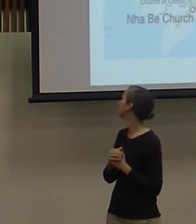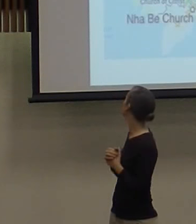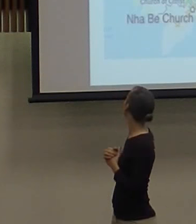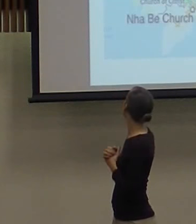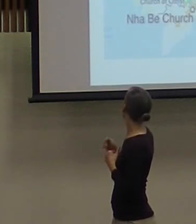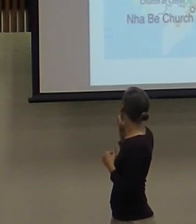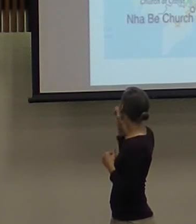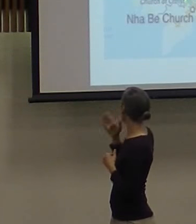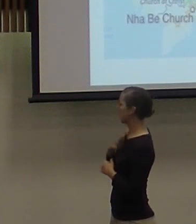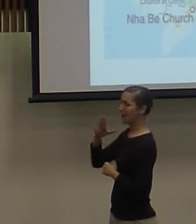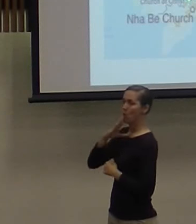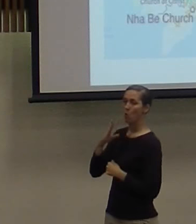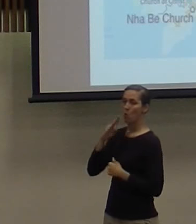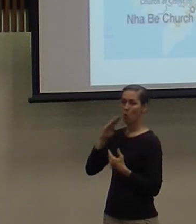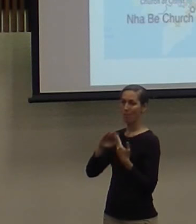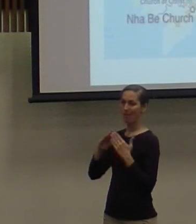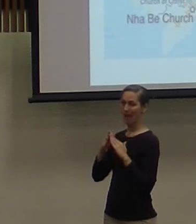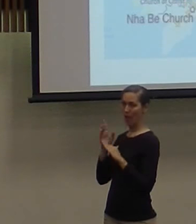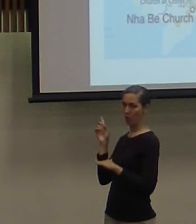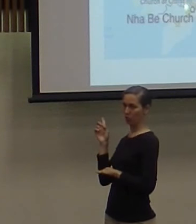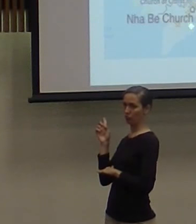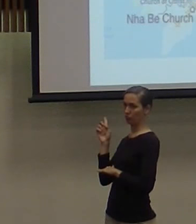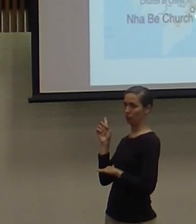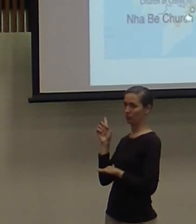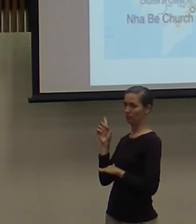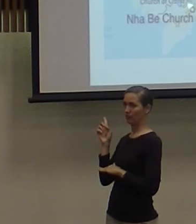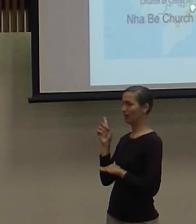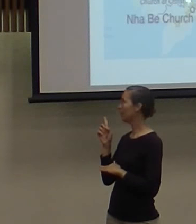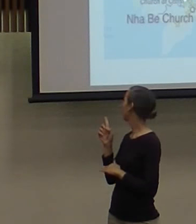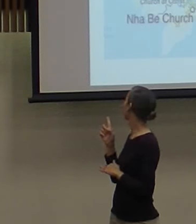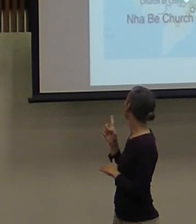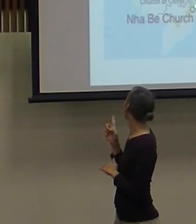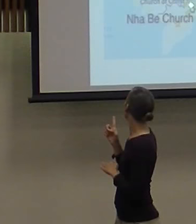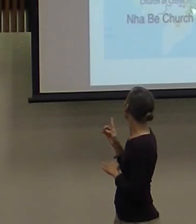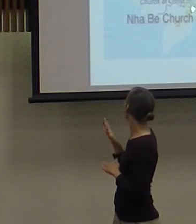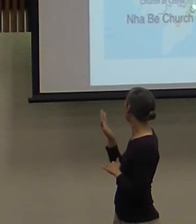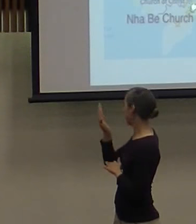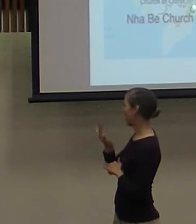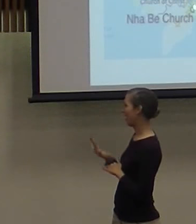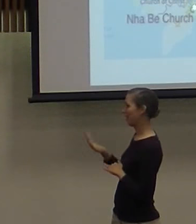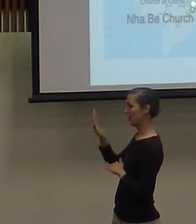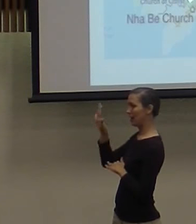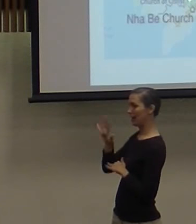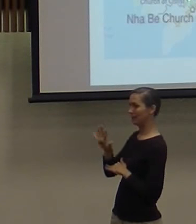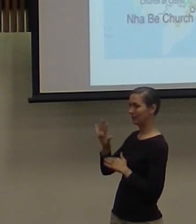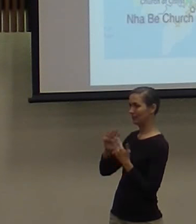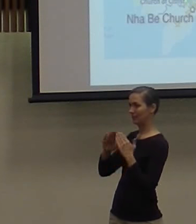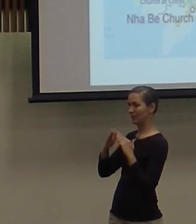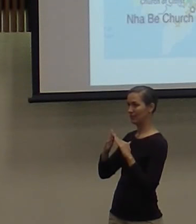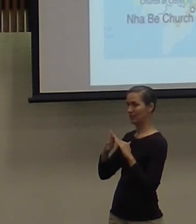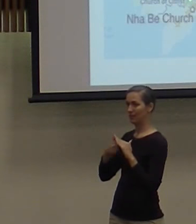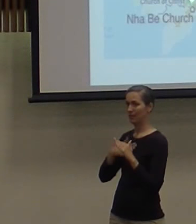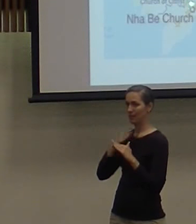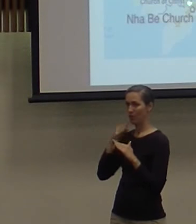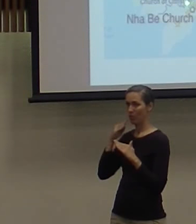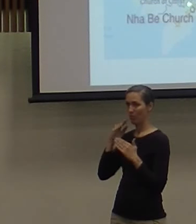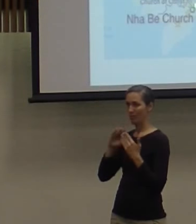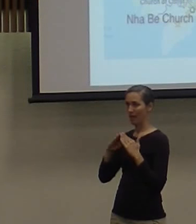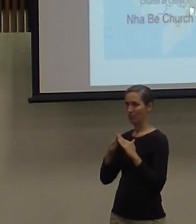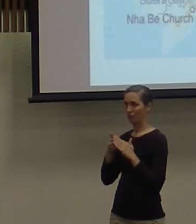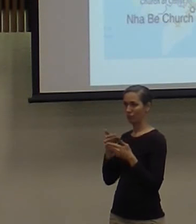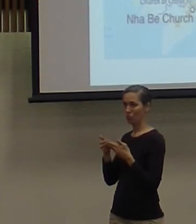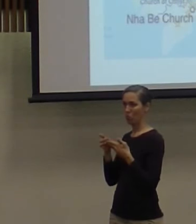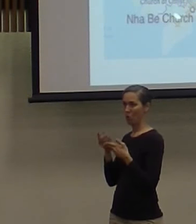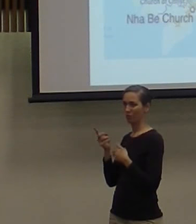This is my hometown. Yeah, and this is the surrounding. This is Ho Chi Minh City. So my hometown outside of Ho Chi Minh City.